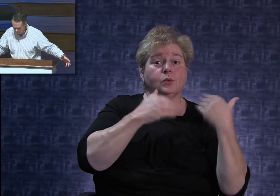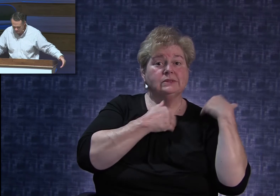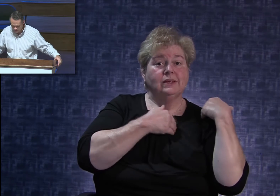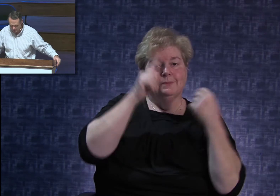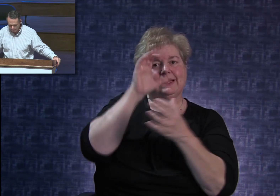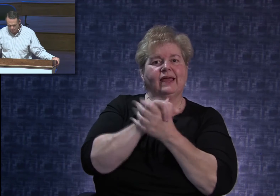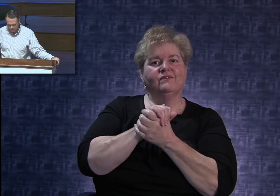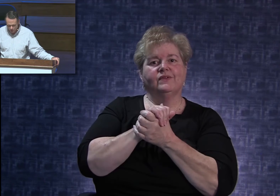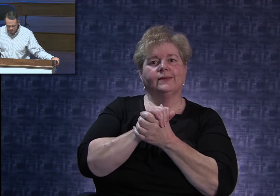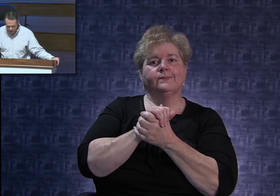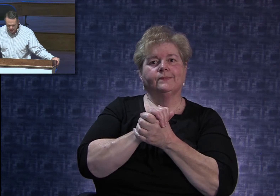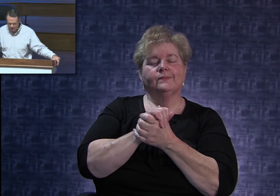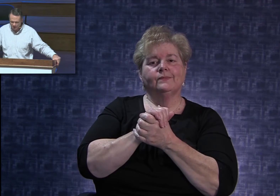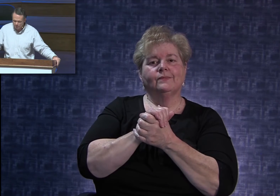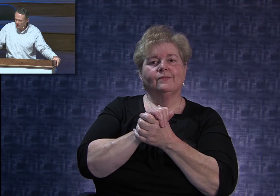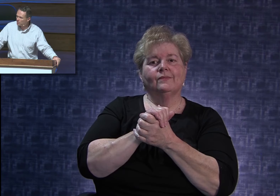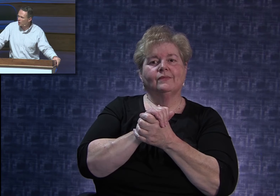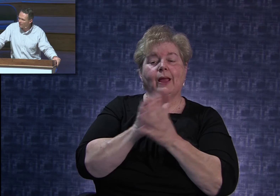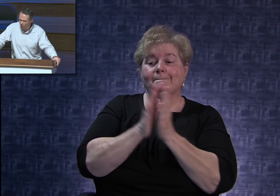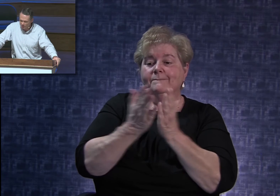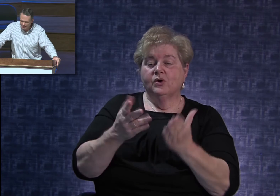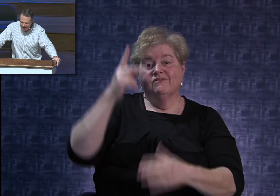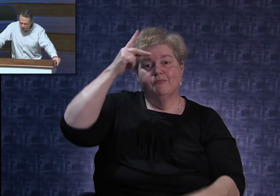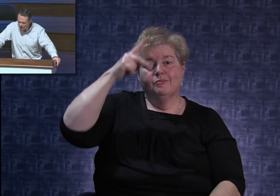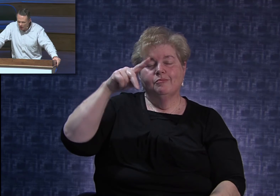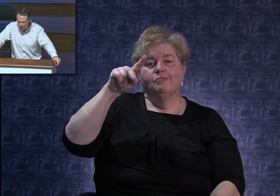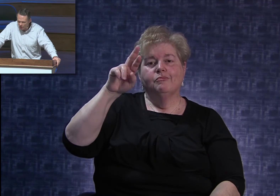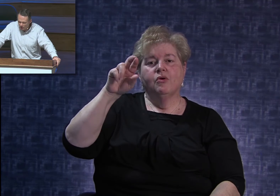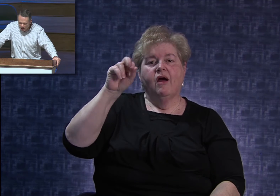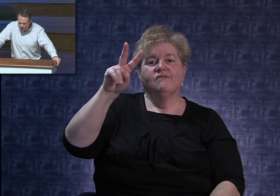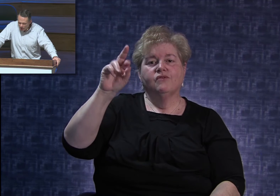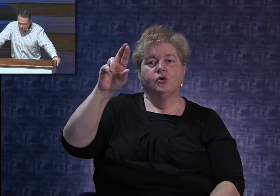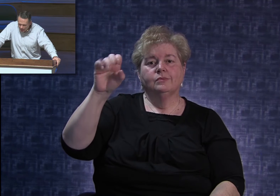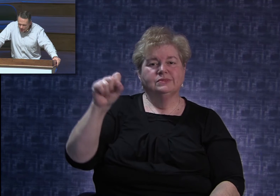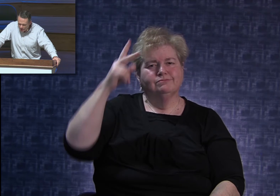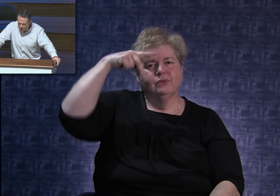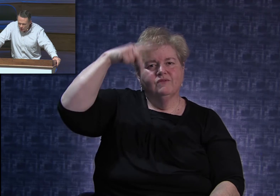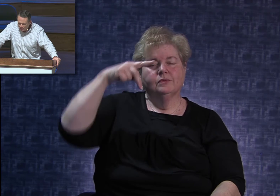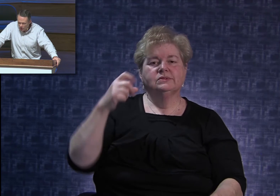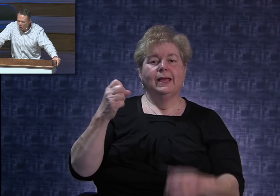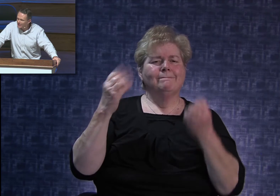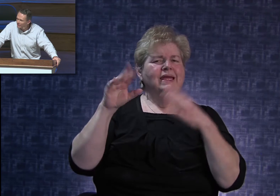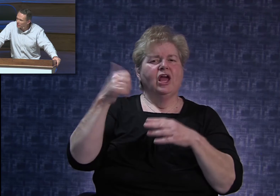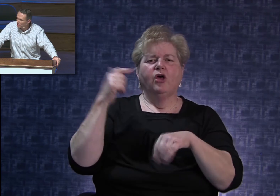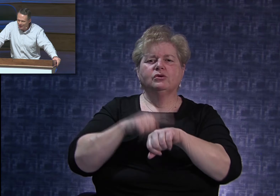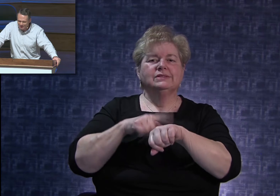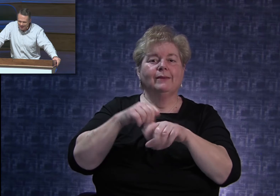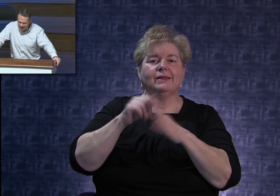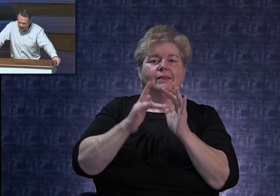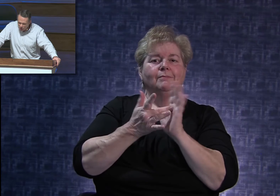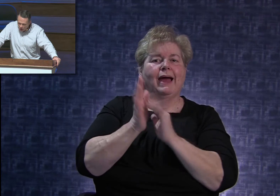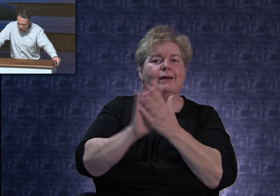believe. Books like the book of Proverbs and countless other commandments in Scripture are given to